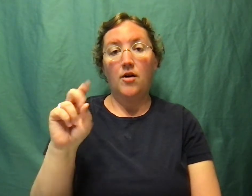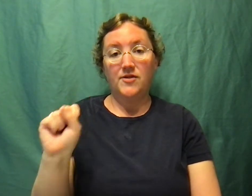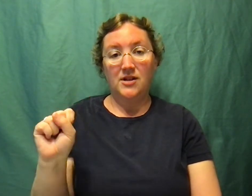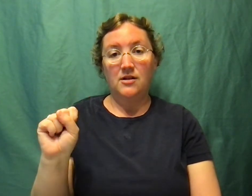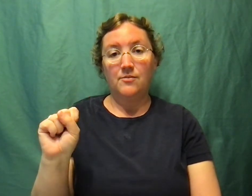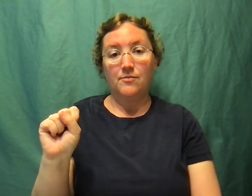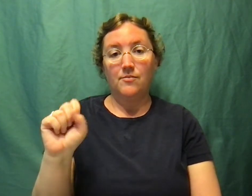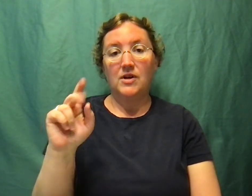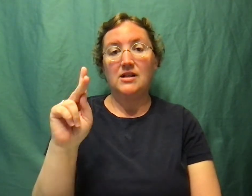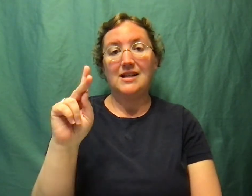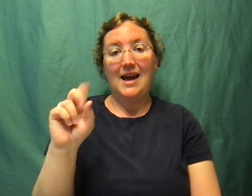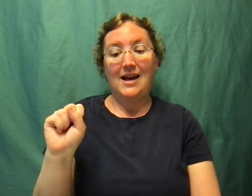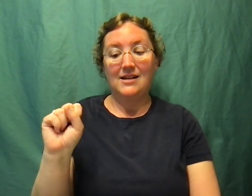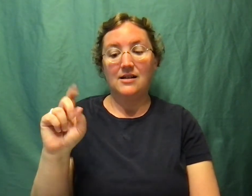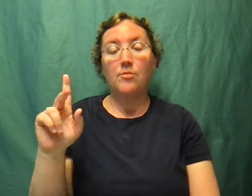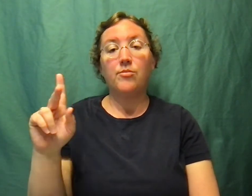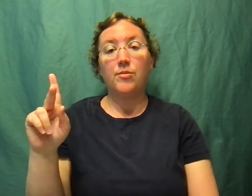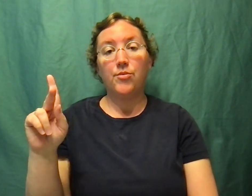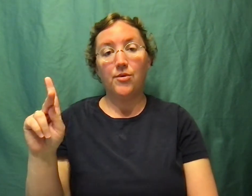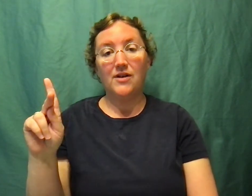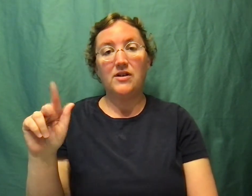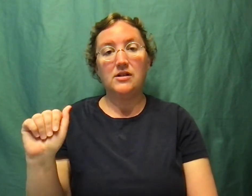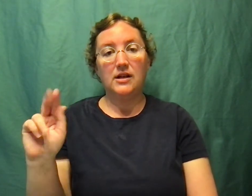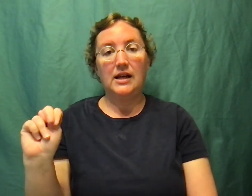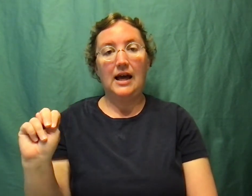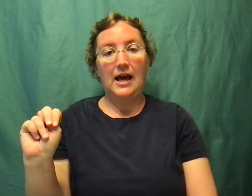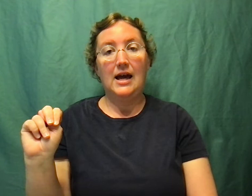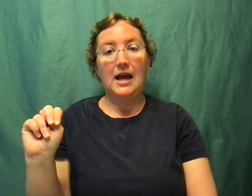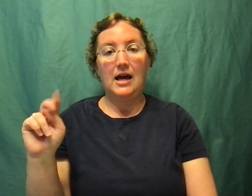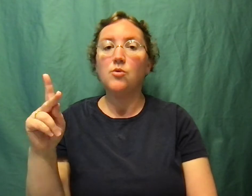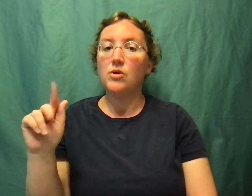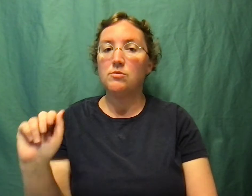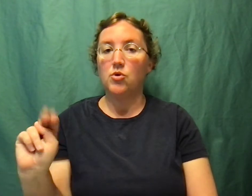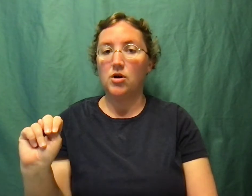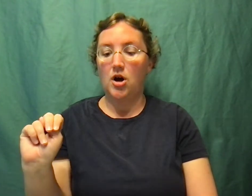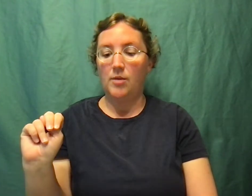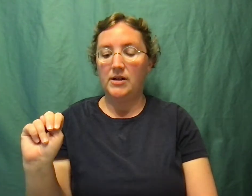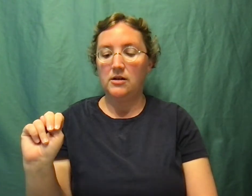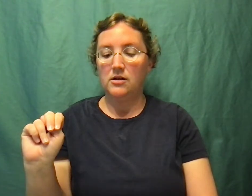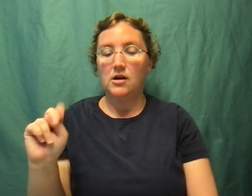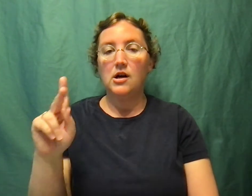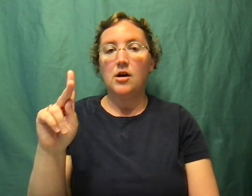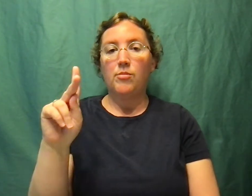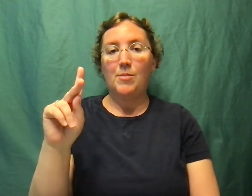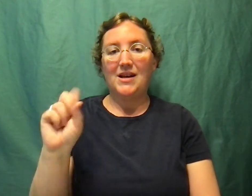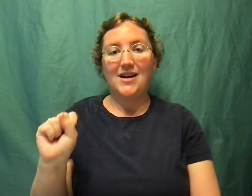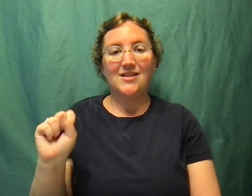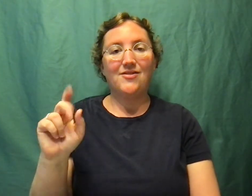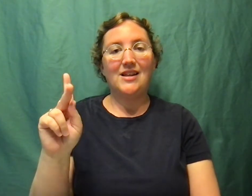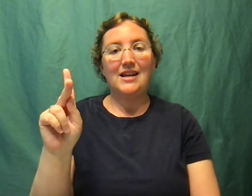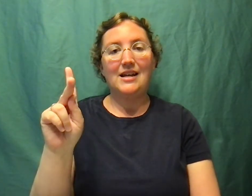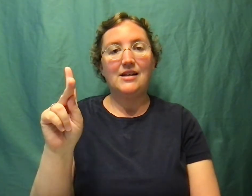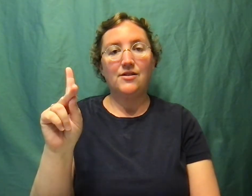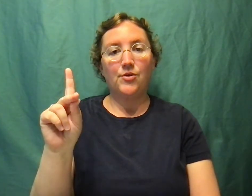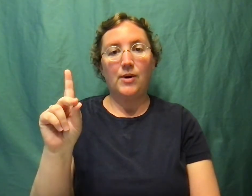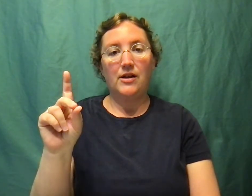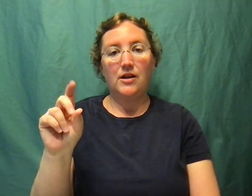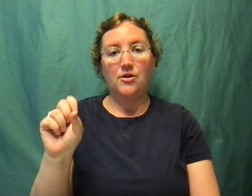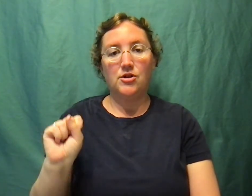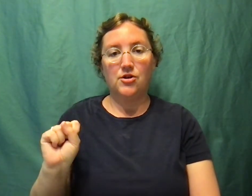often is KS. Now, previously, KAN was more common. But because of the ease of the way that you just